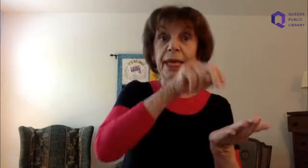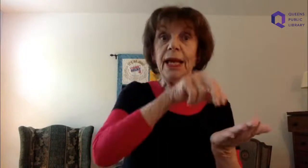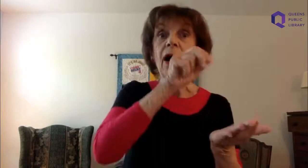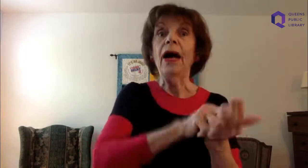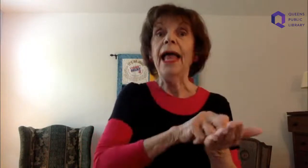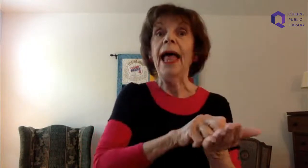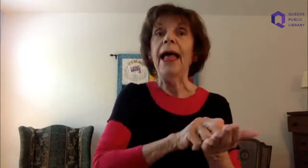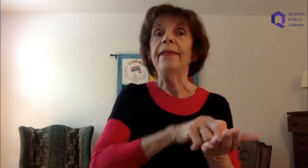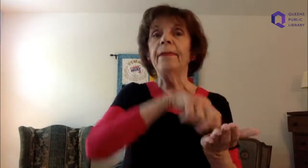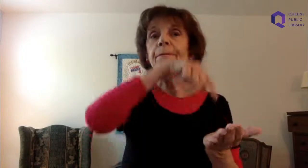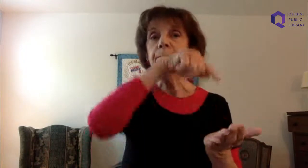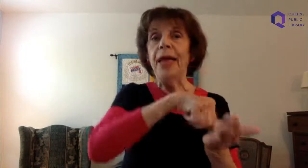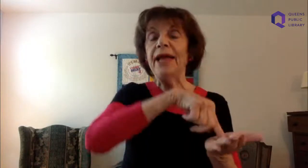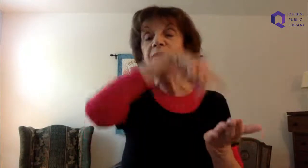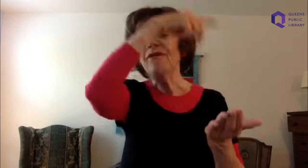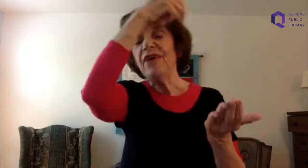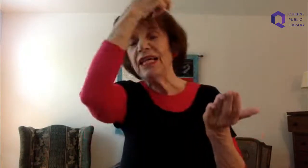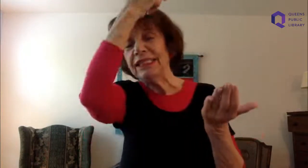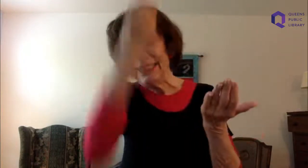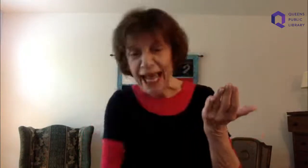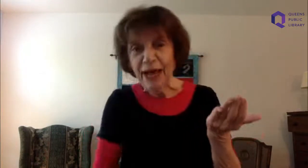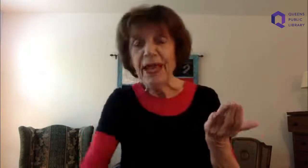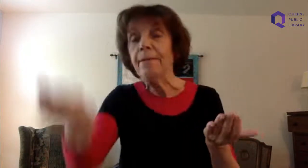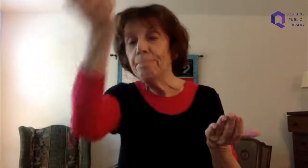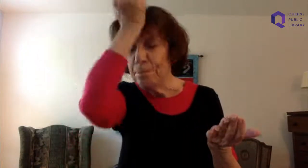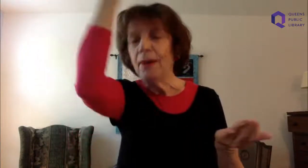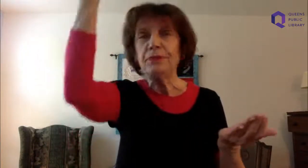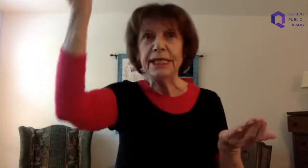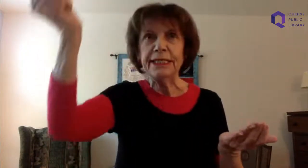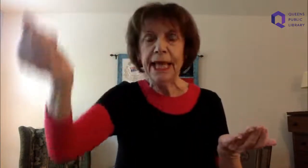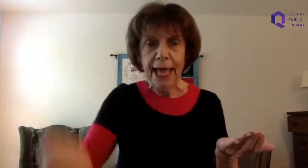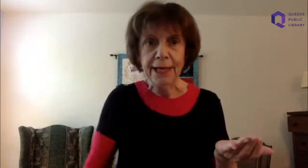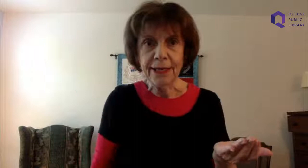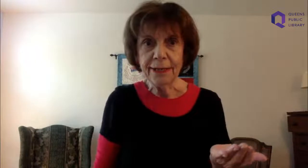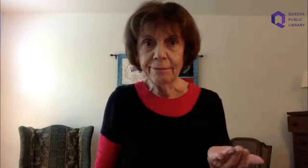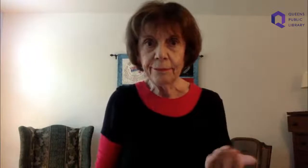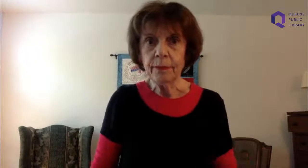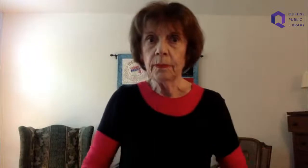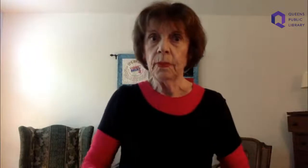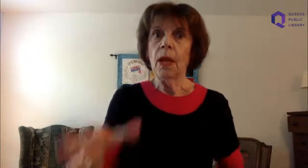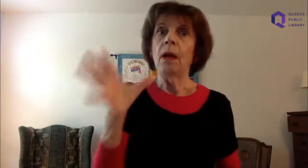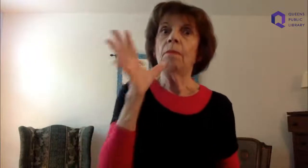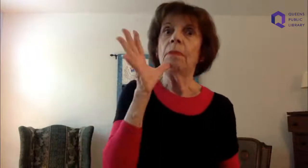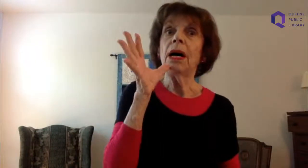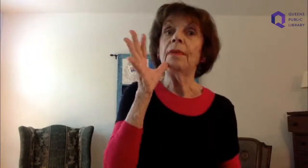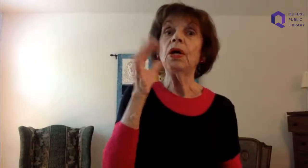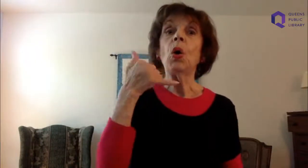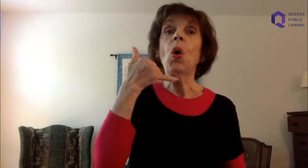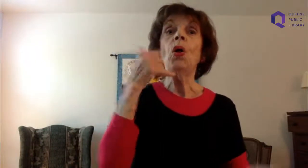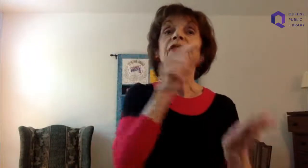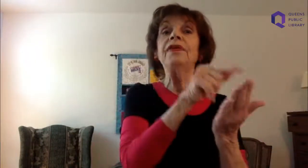Jumping on and fell down and bumped his head. Mama called the